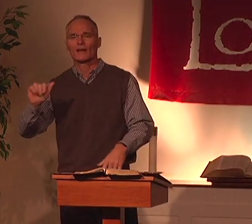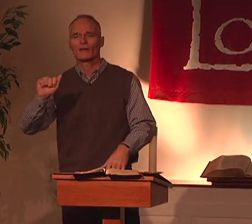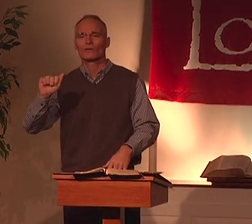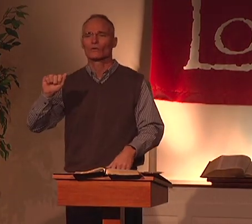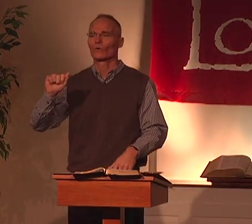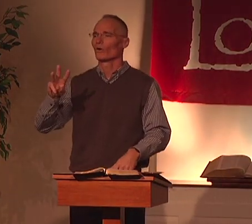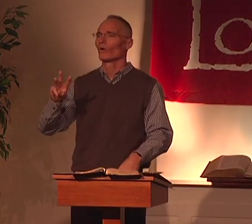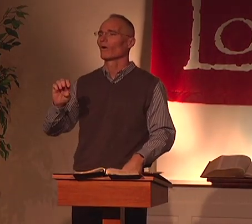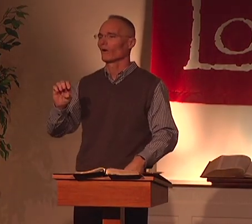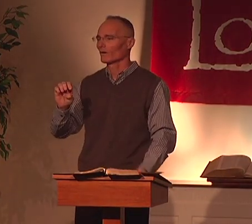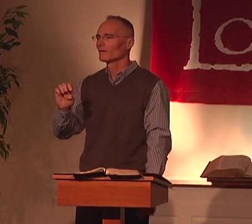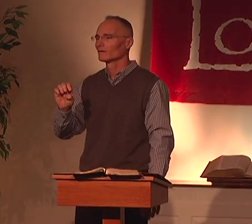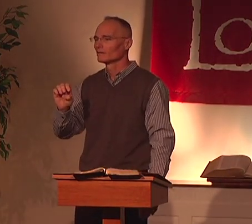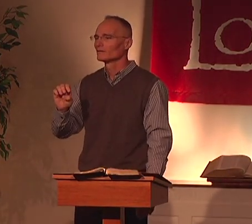Our childlike all